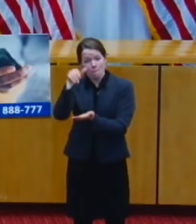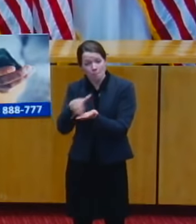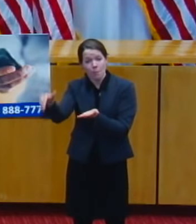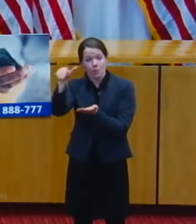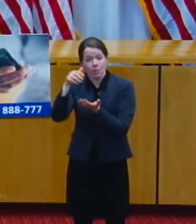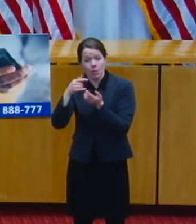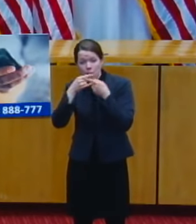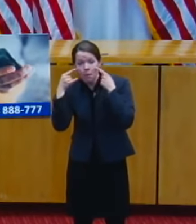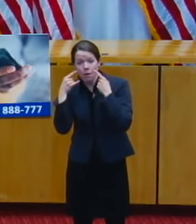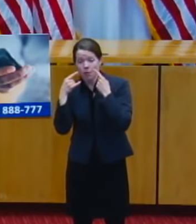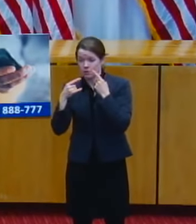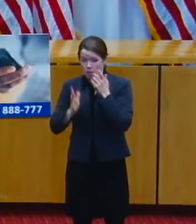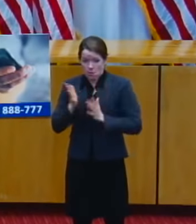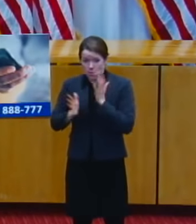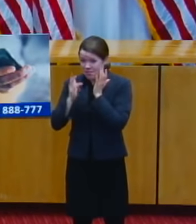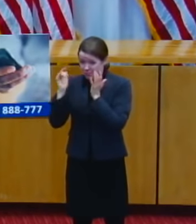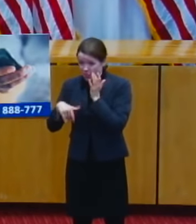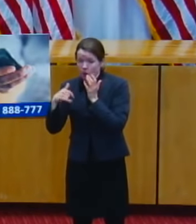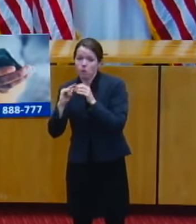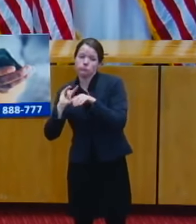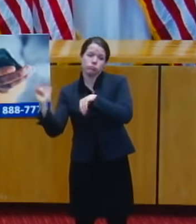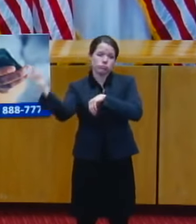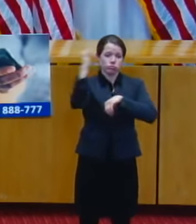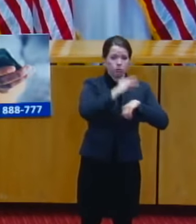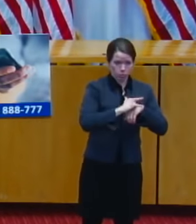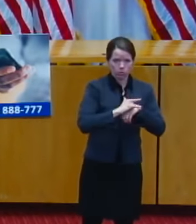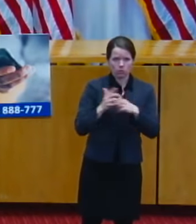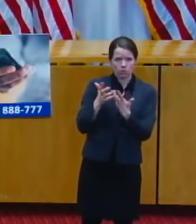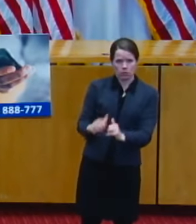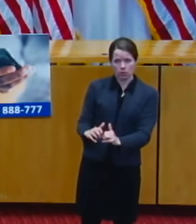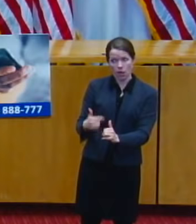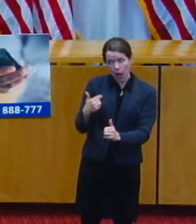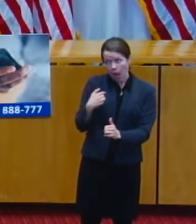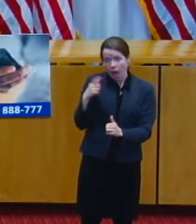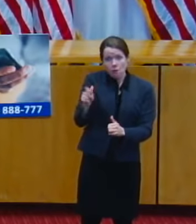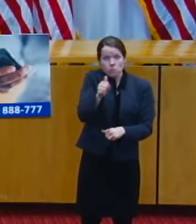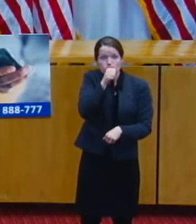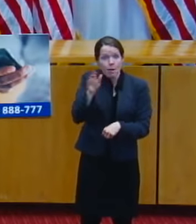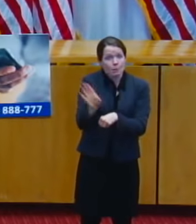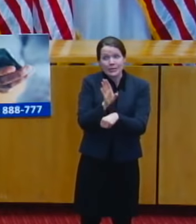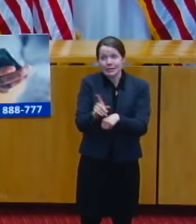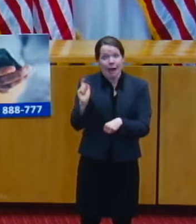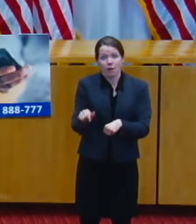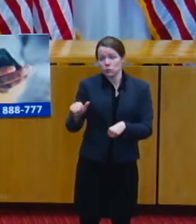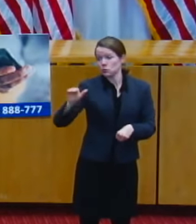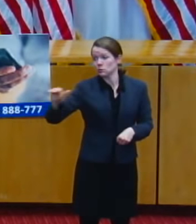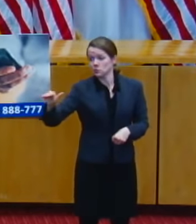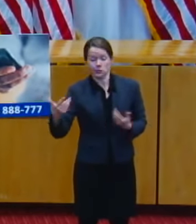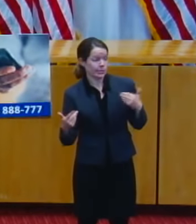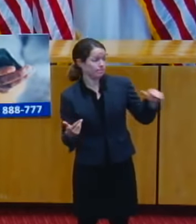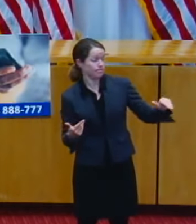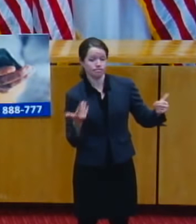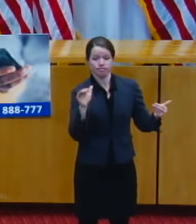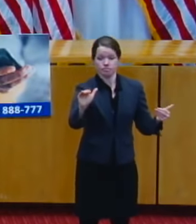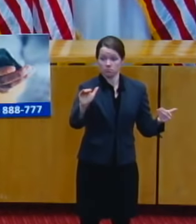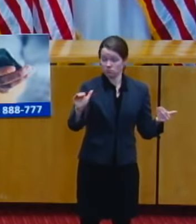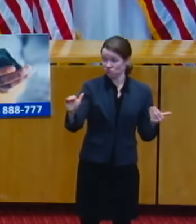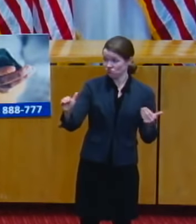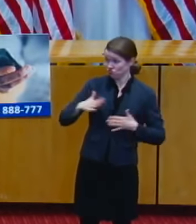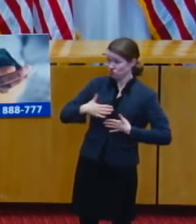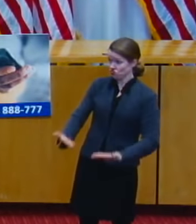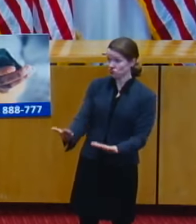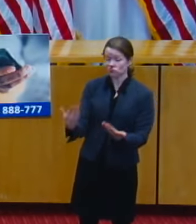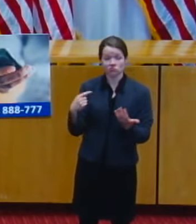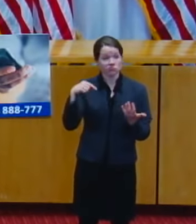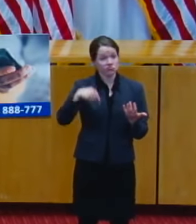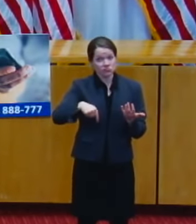is a lot harder than it should be. But I've also said before that, at the end of the day, my parents always said, you play the hand. And we're going to play it as